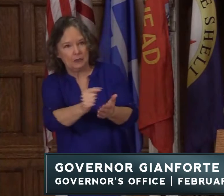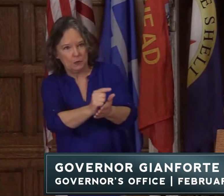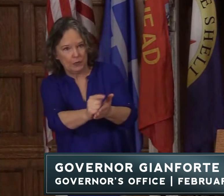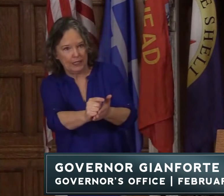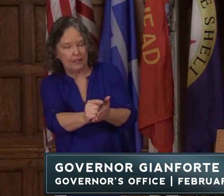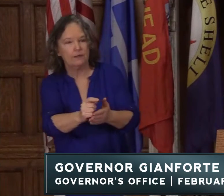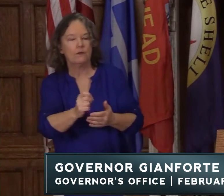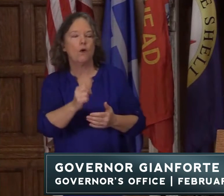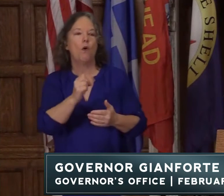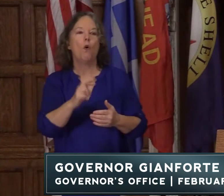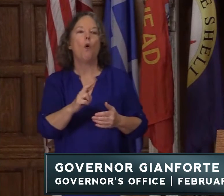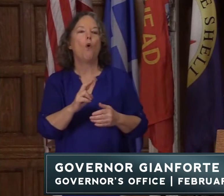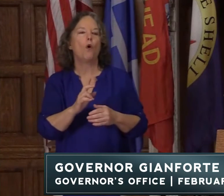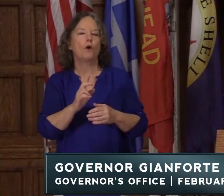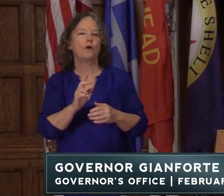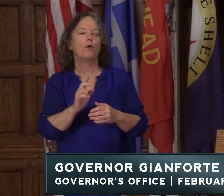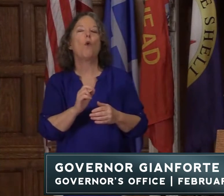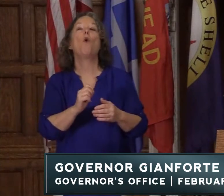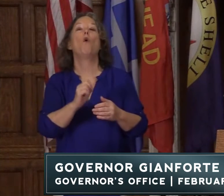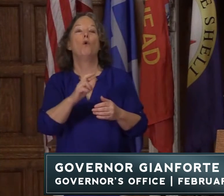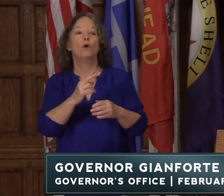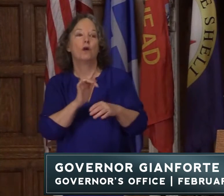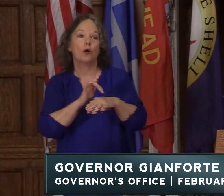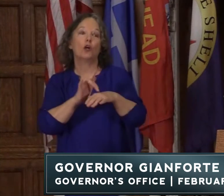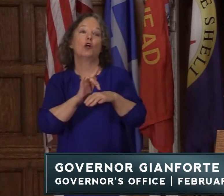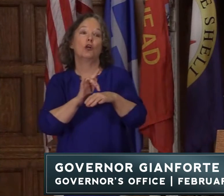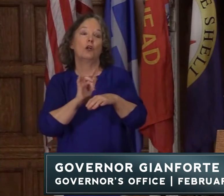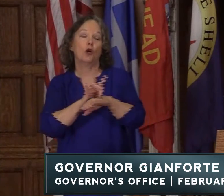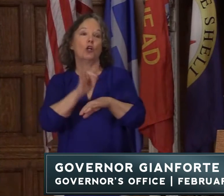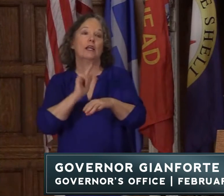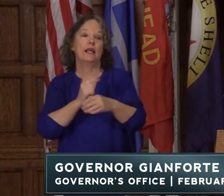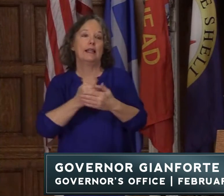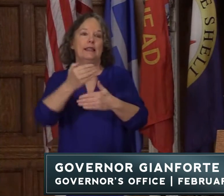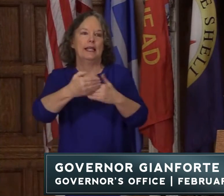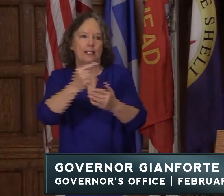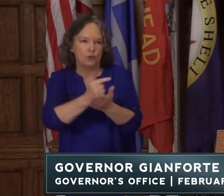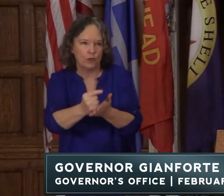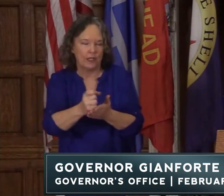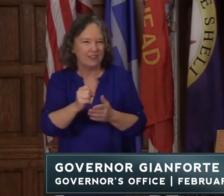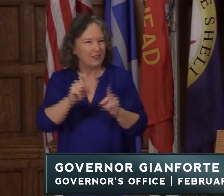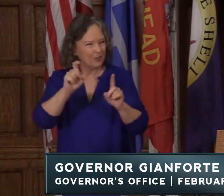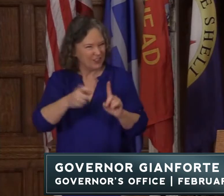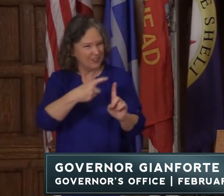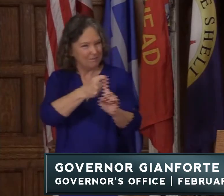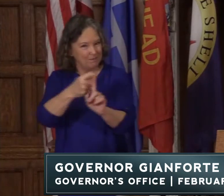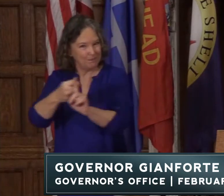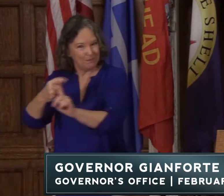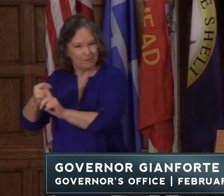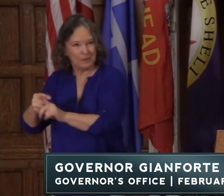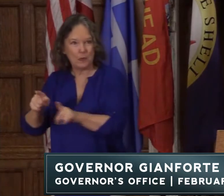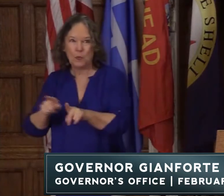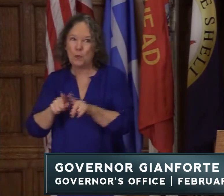if not early into the week after. So we should get these shots in arms as quickly as we can.